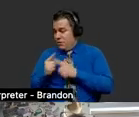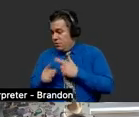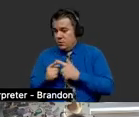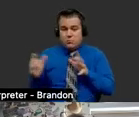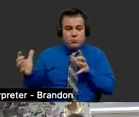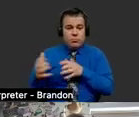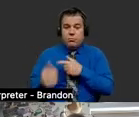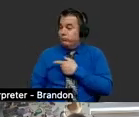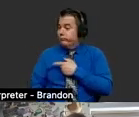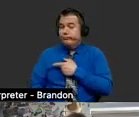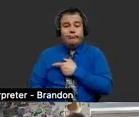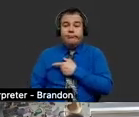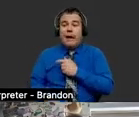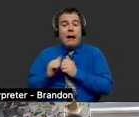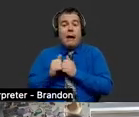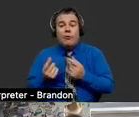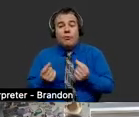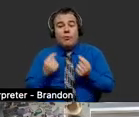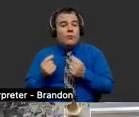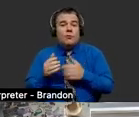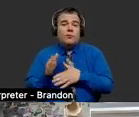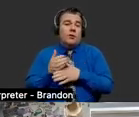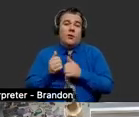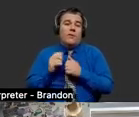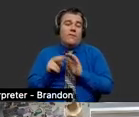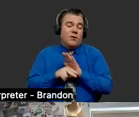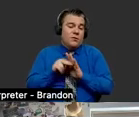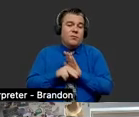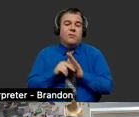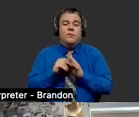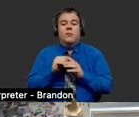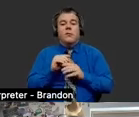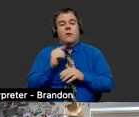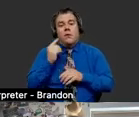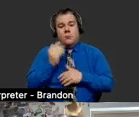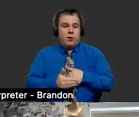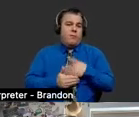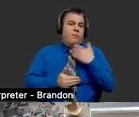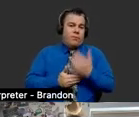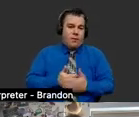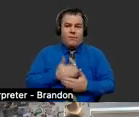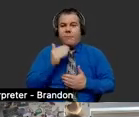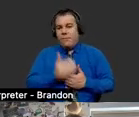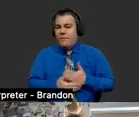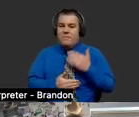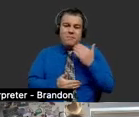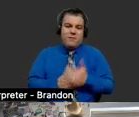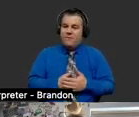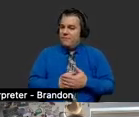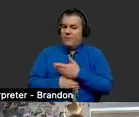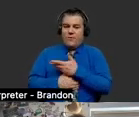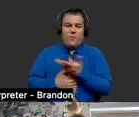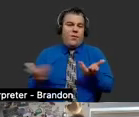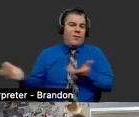it. It's all right here for you. You just share these videos, you work one after the other, and it's all right here for you. It's